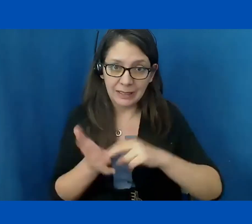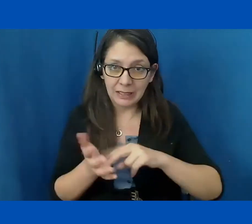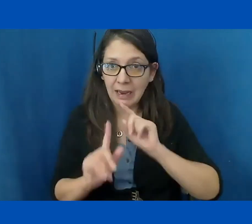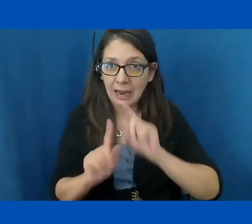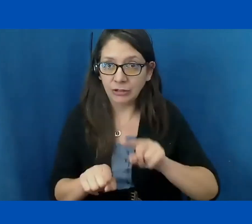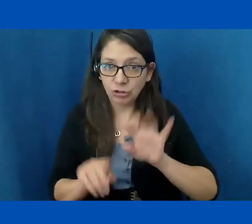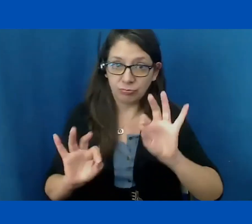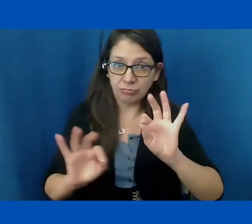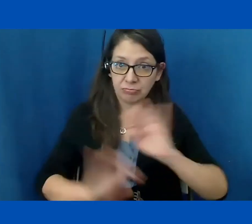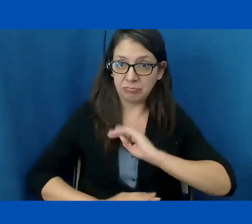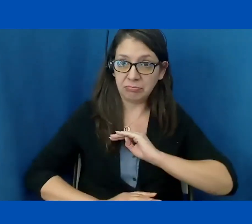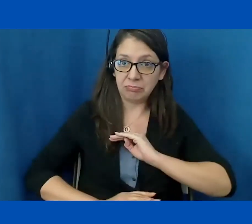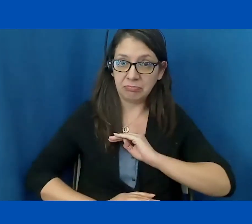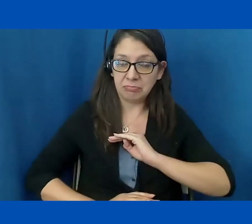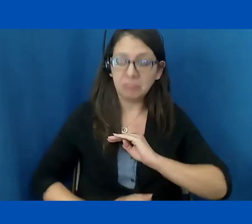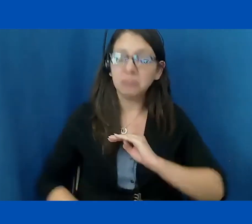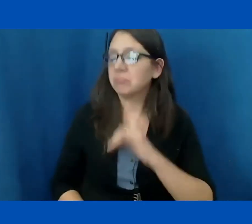Yeah. Cool.